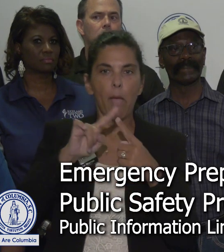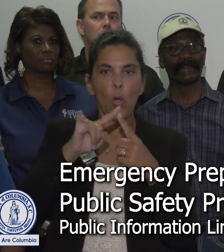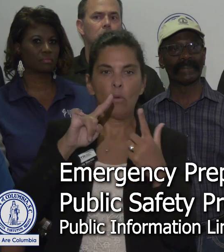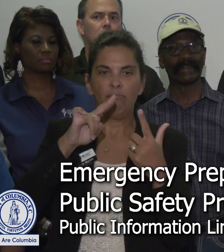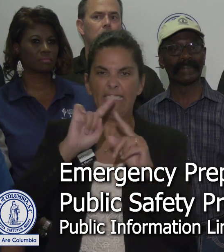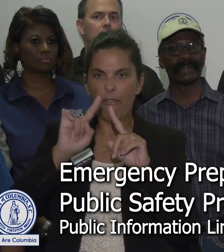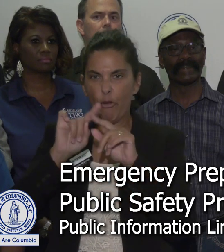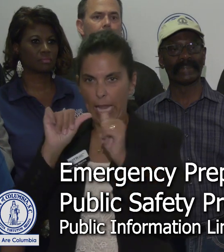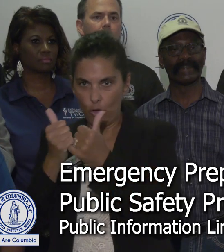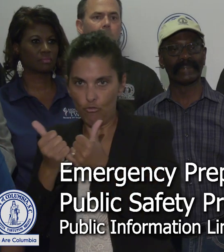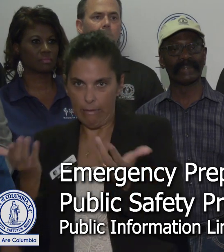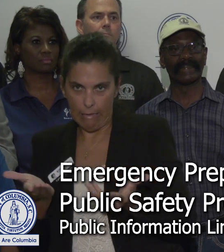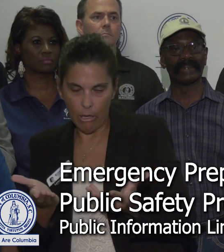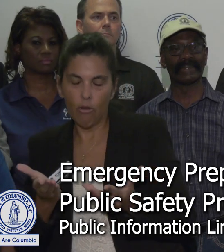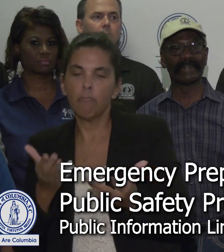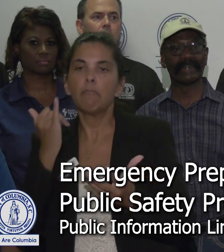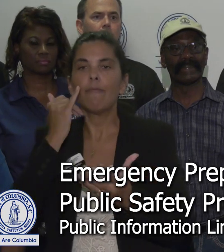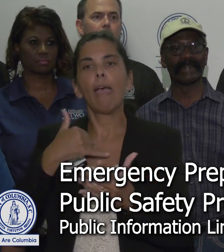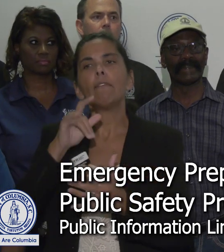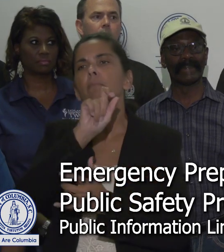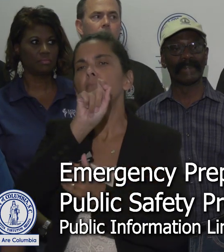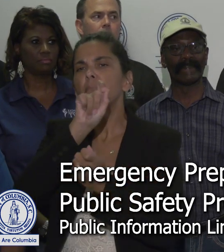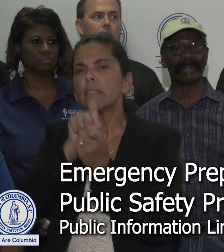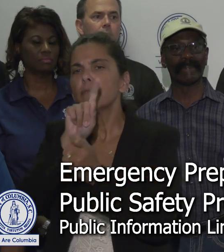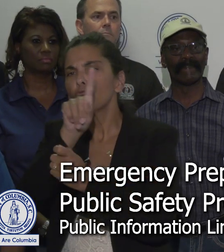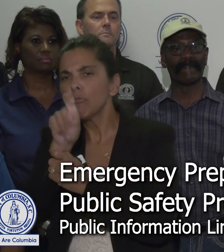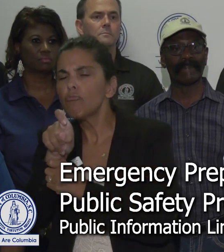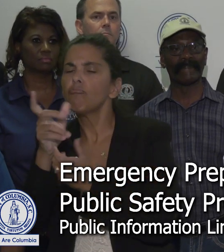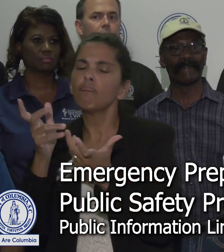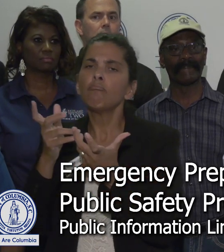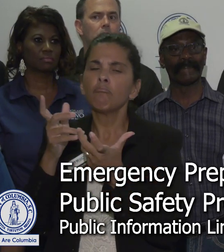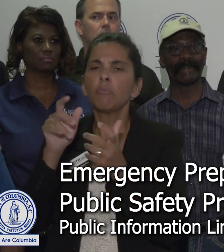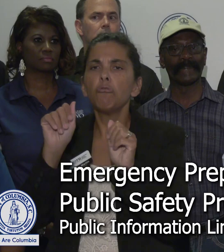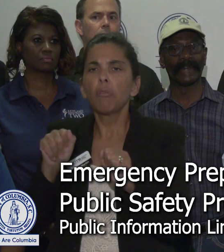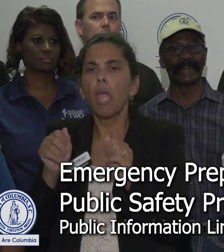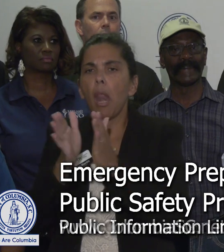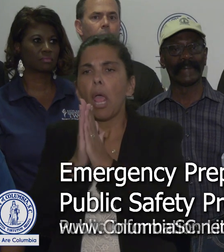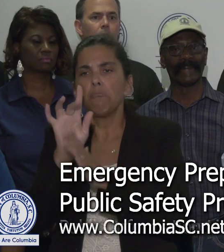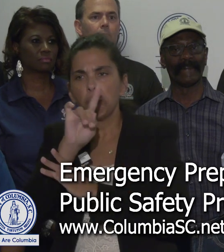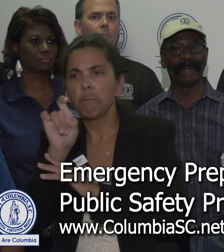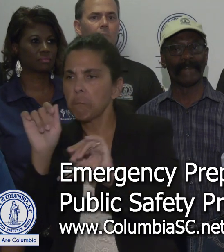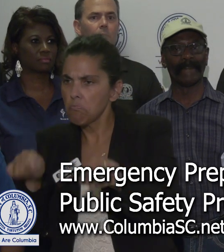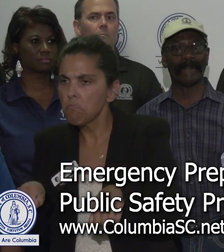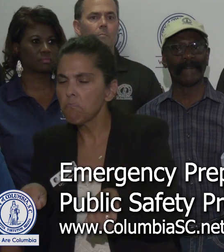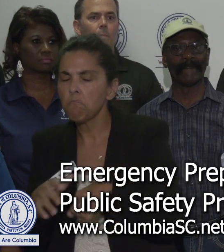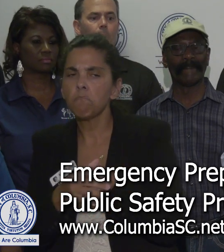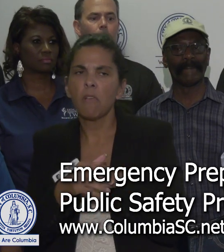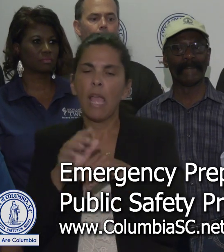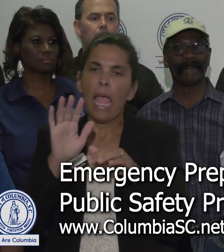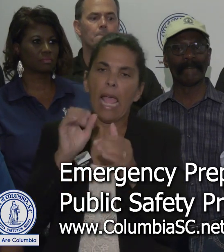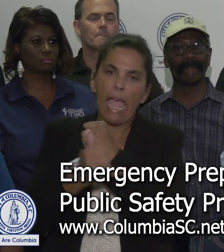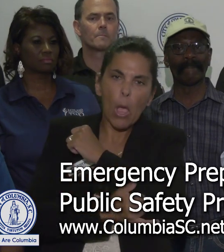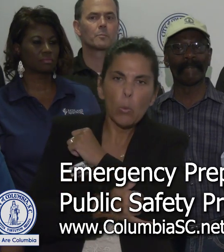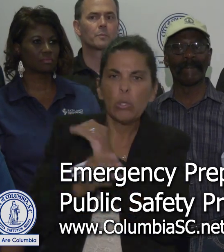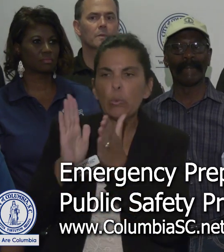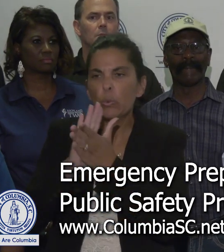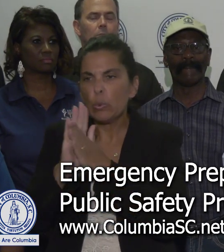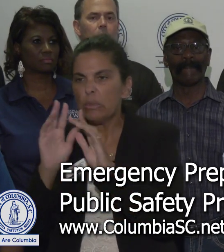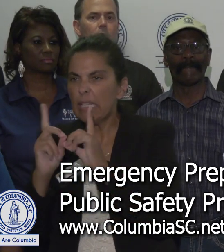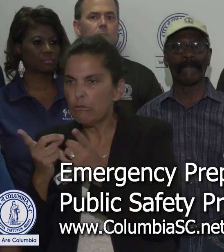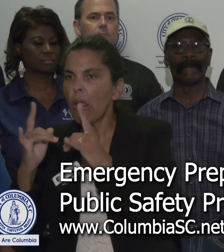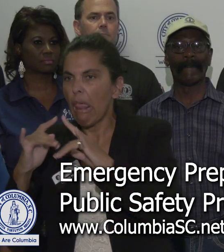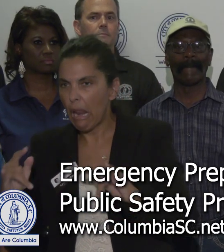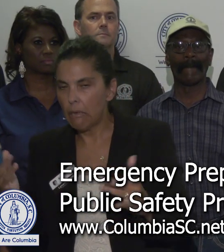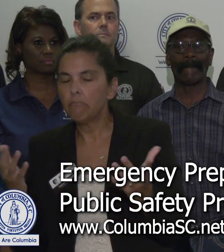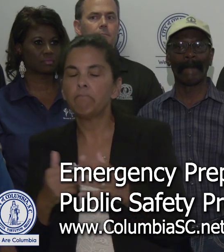specific questions that you might be able to ask of what our different partners, the county, school district, and others are doing, feel free